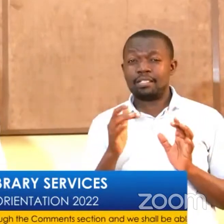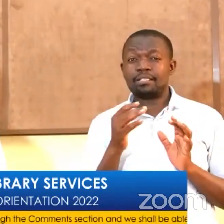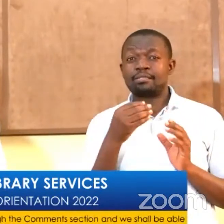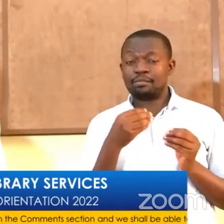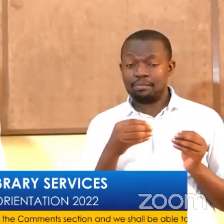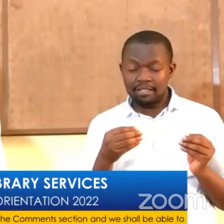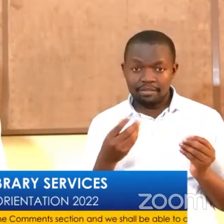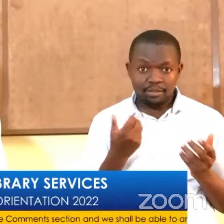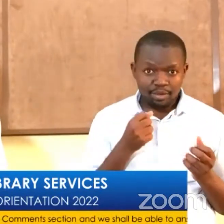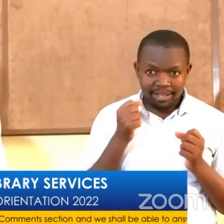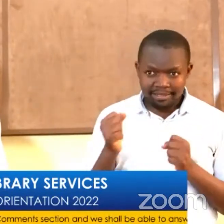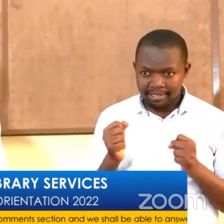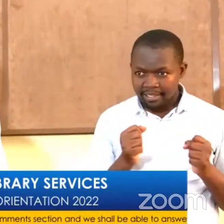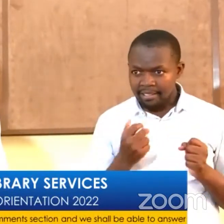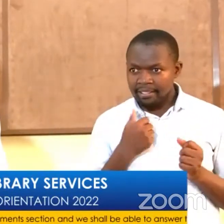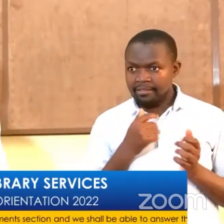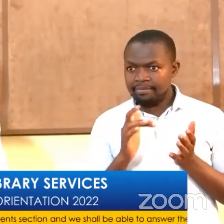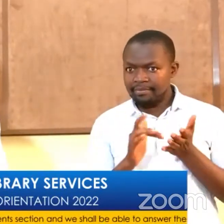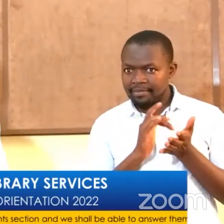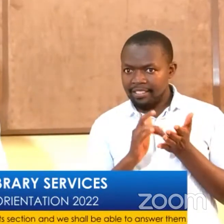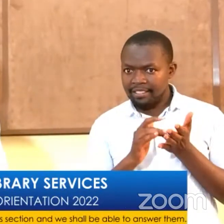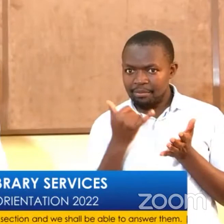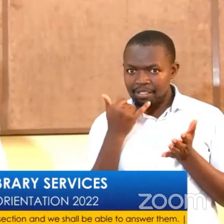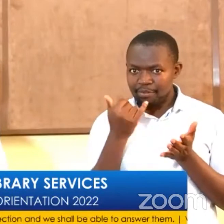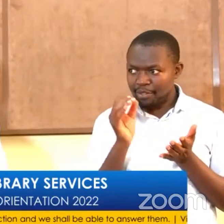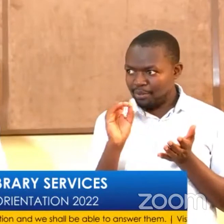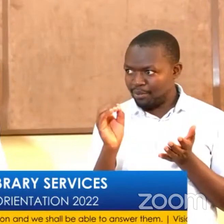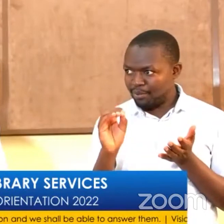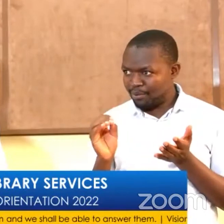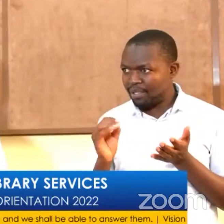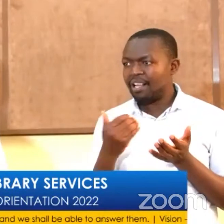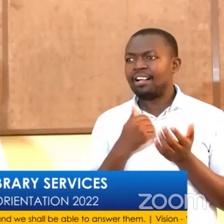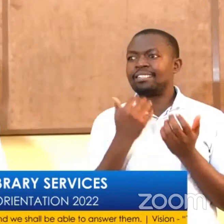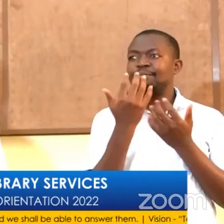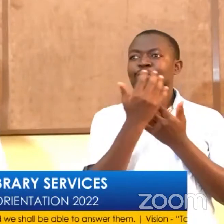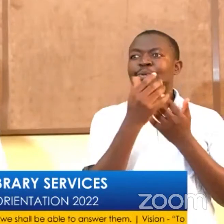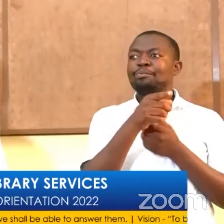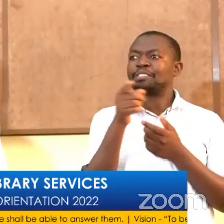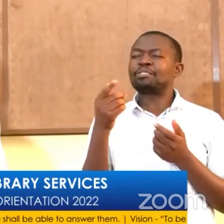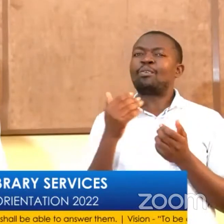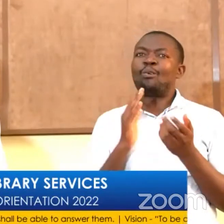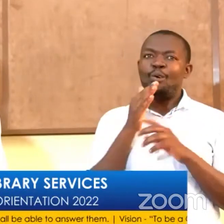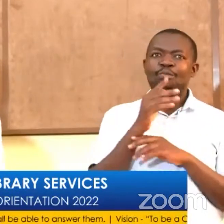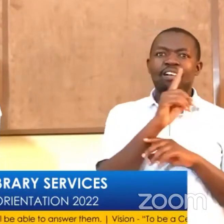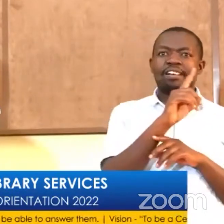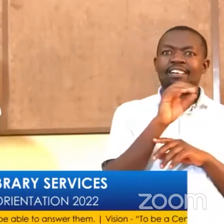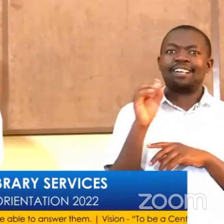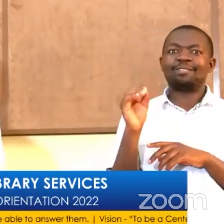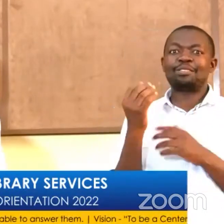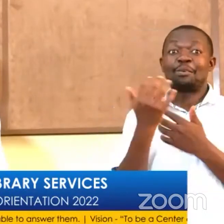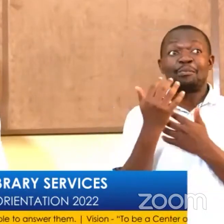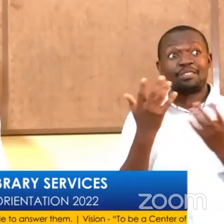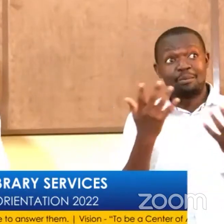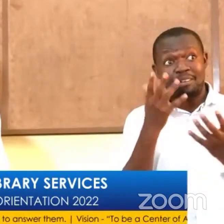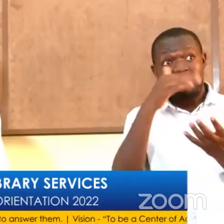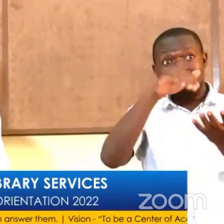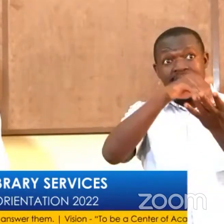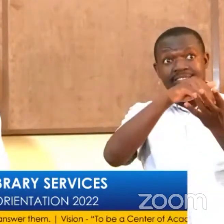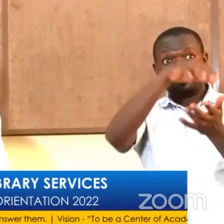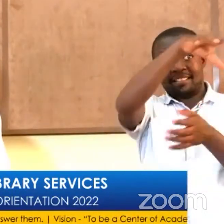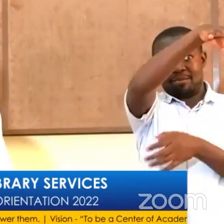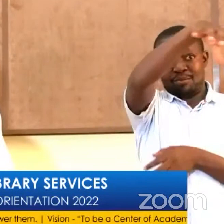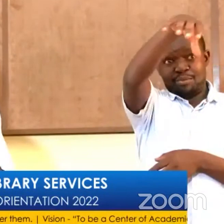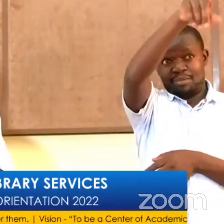if you don't have a smartphone, there are computers, over 100 computers in Central Library in the computer